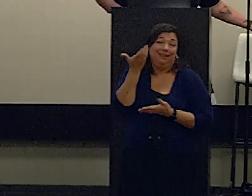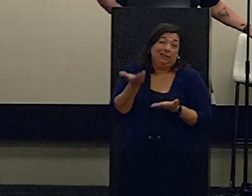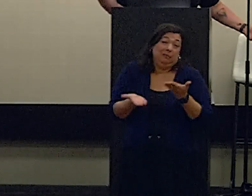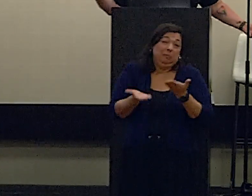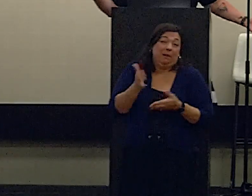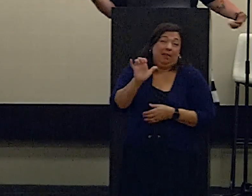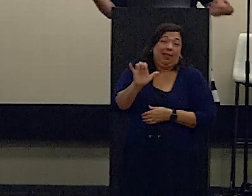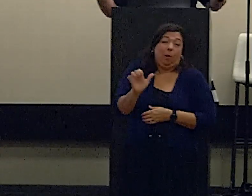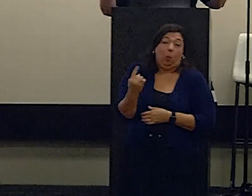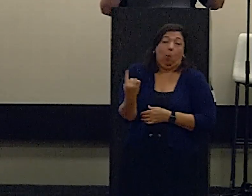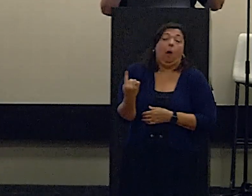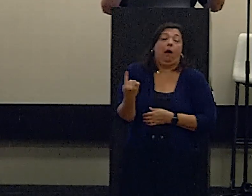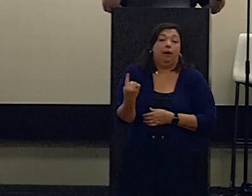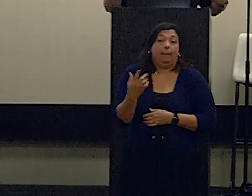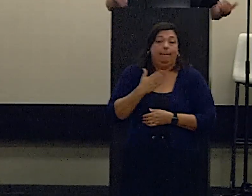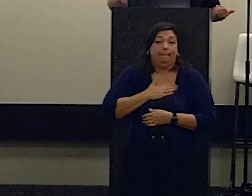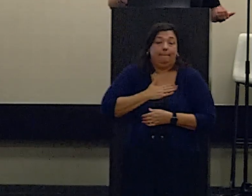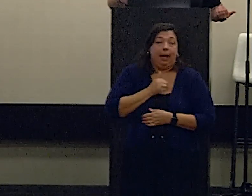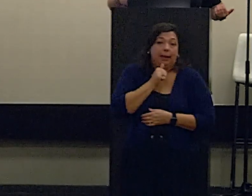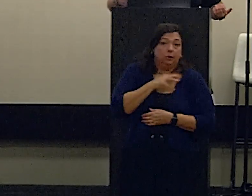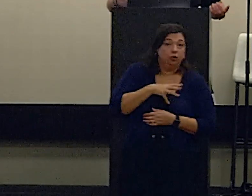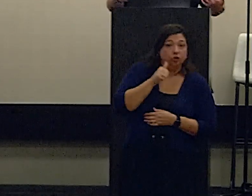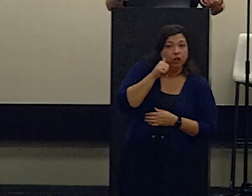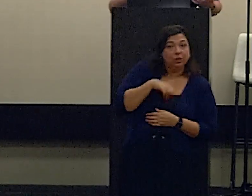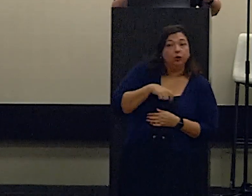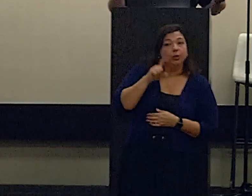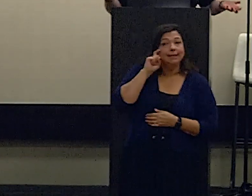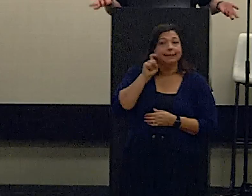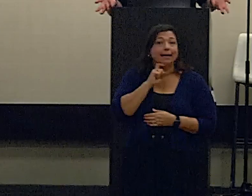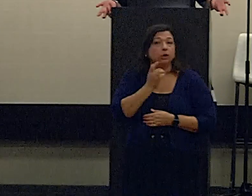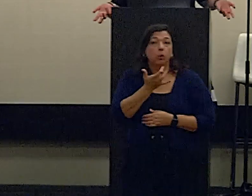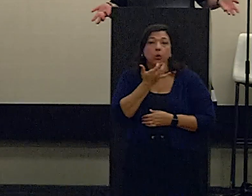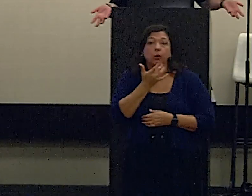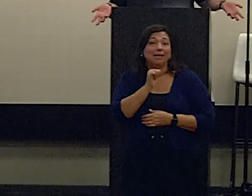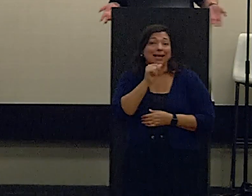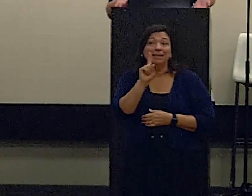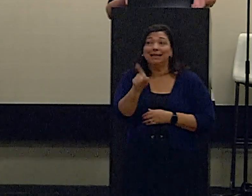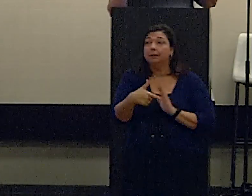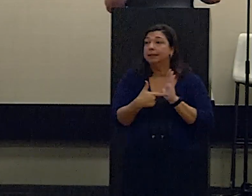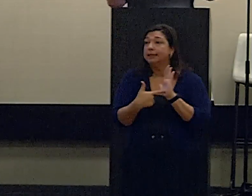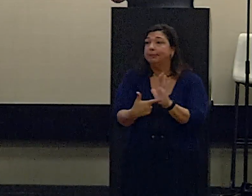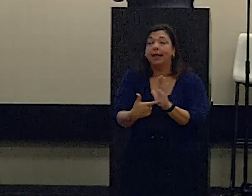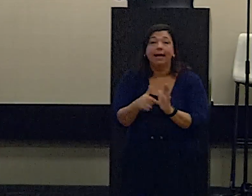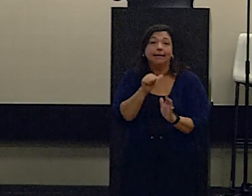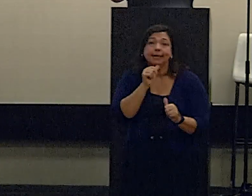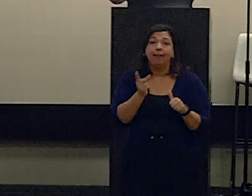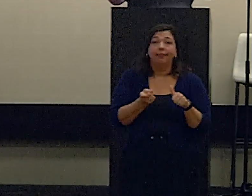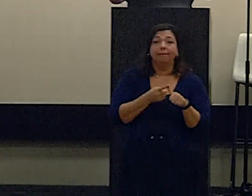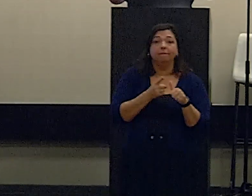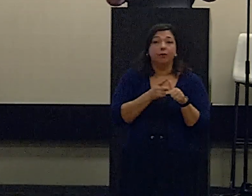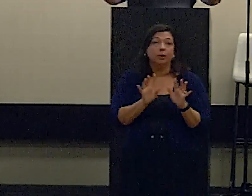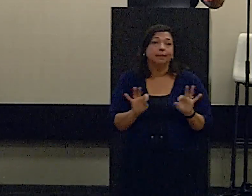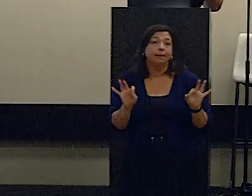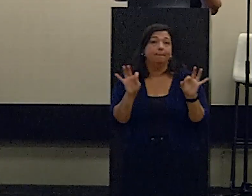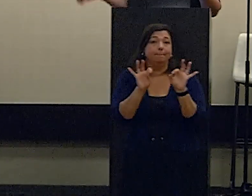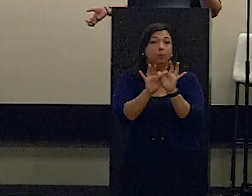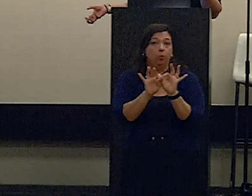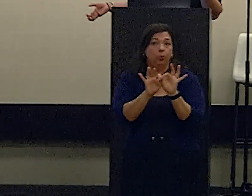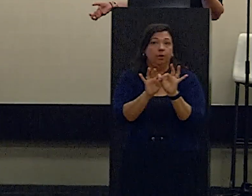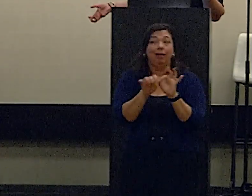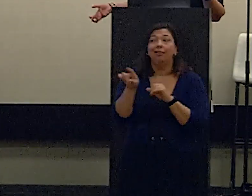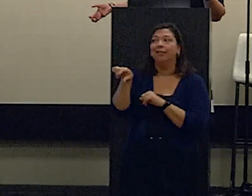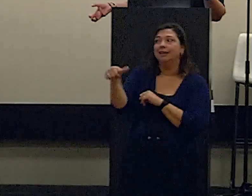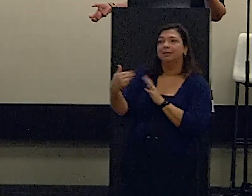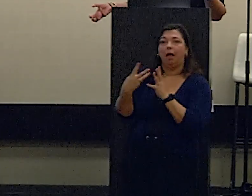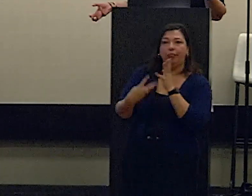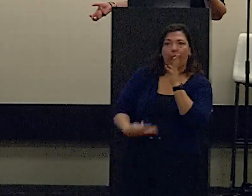really, like my gender or my sexual orientation doesn't need to be on display. It's not the first thing that's important to me. These other